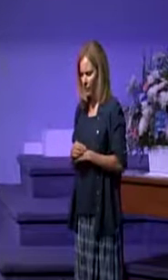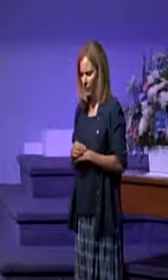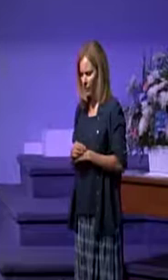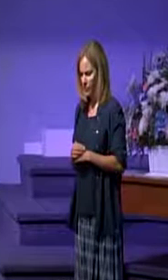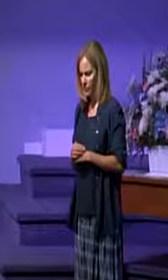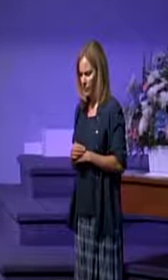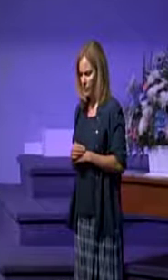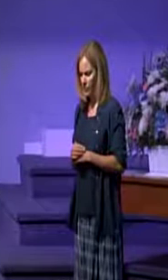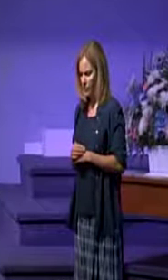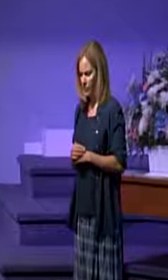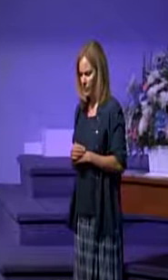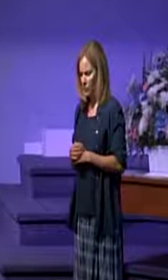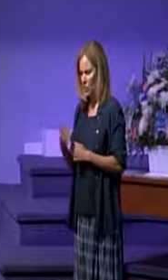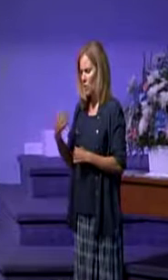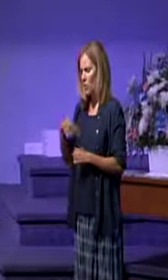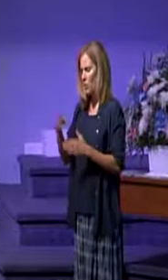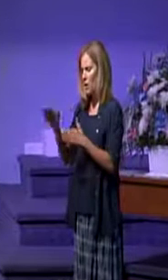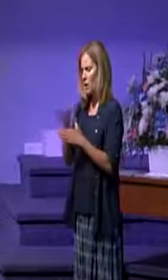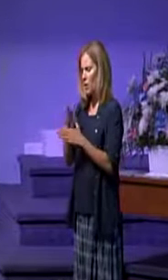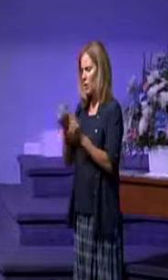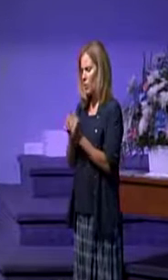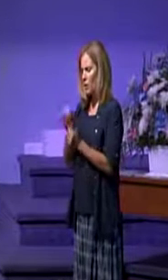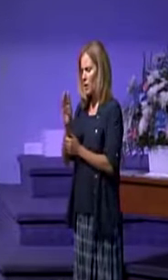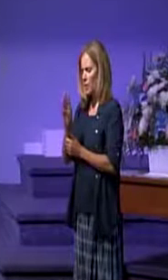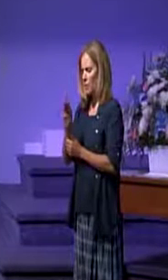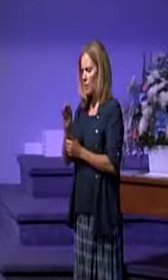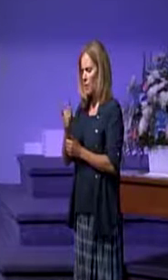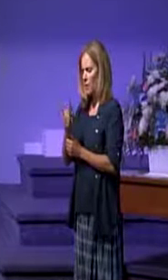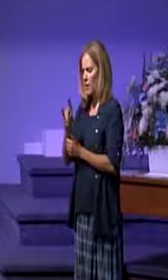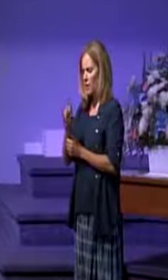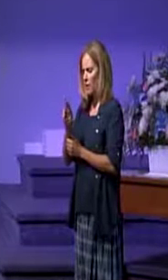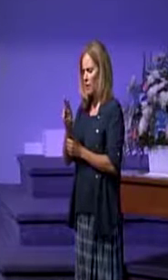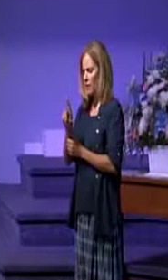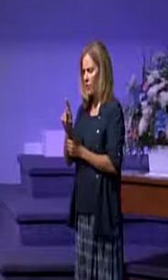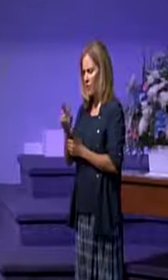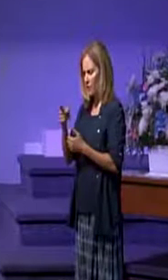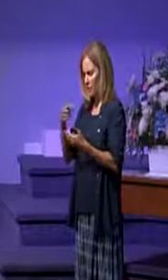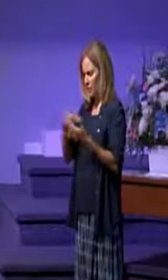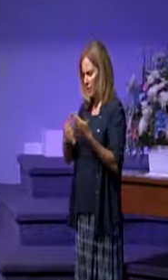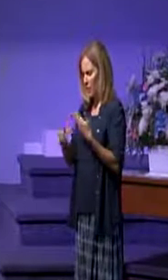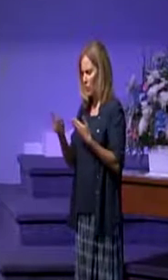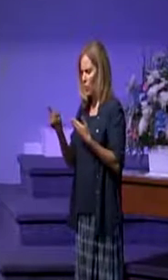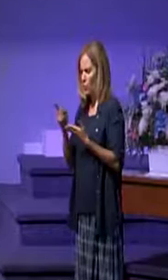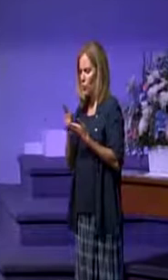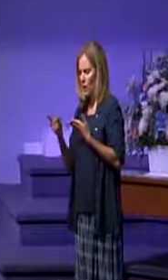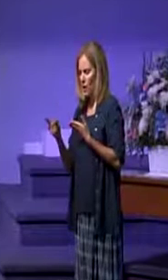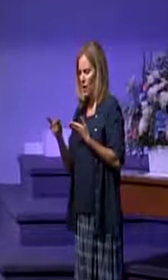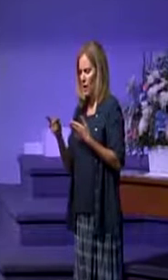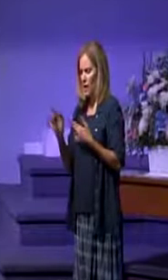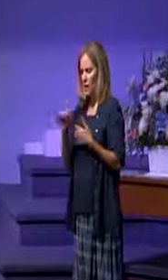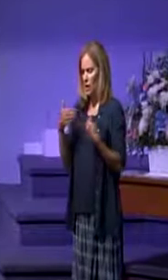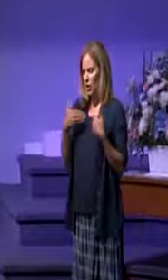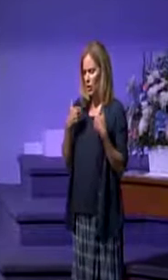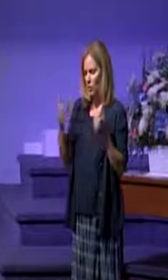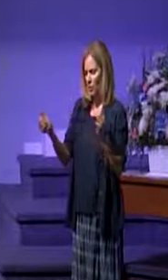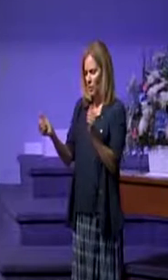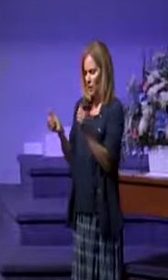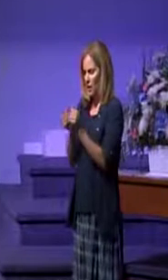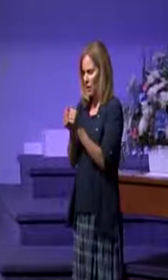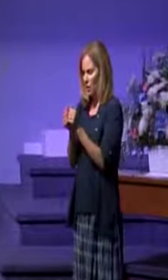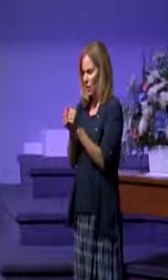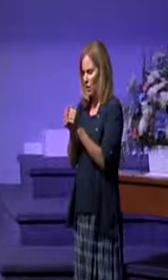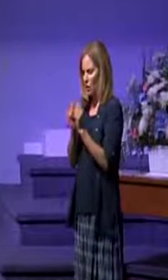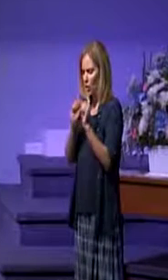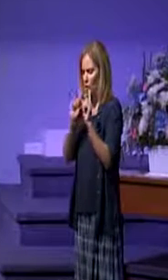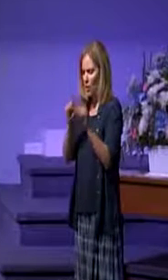When we partner with Milford Bible Church, Lord, in this coming week as the youth come together to unite, to go